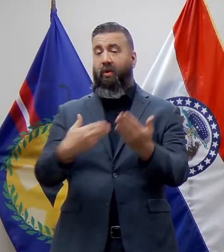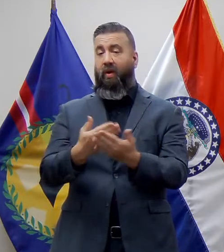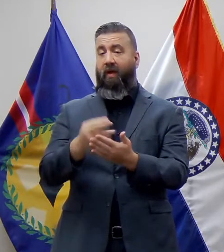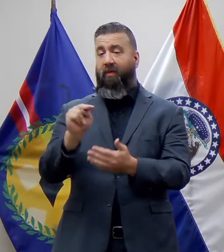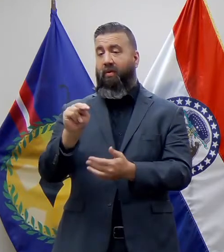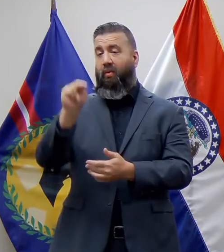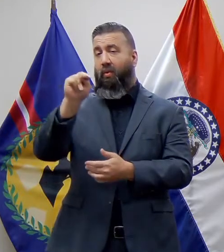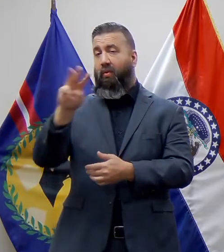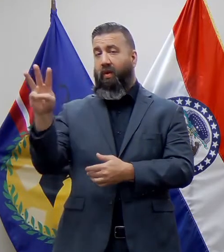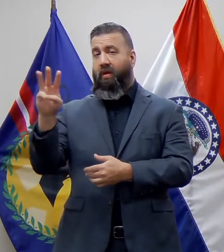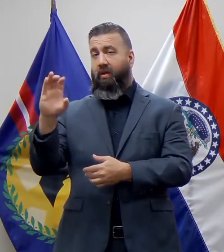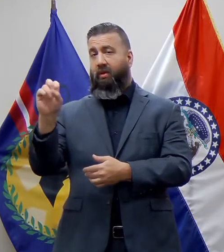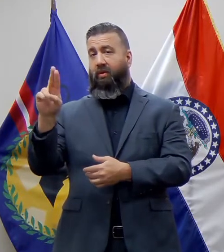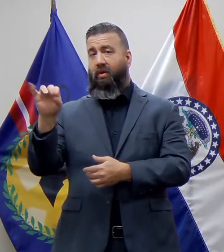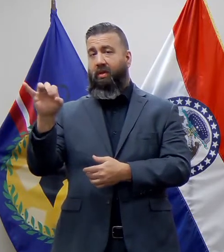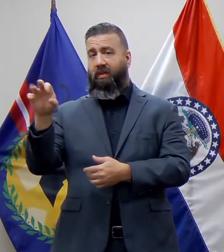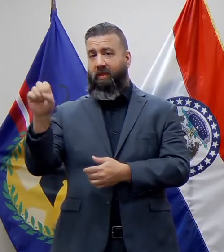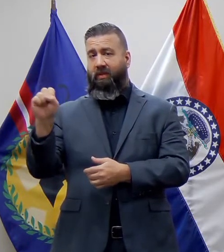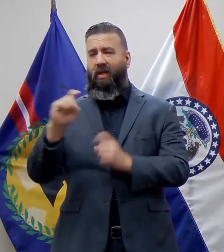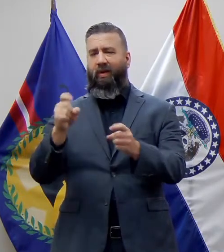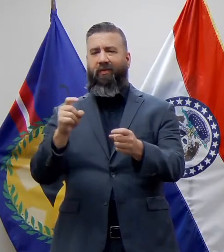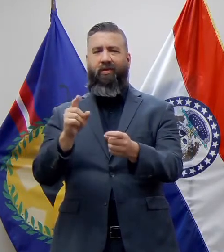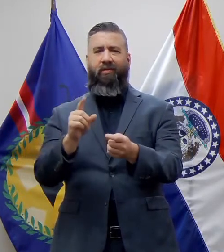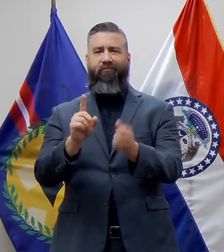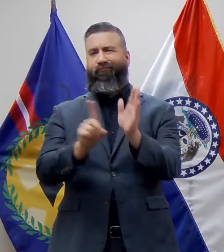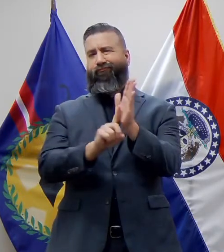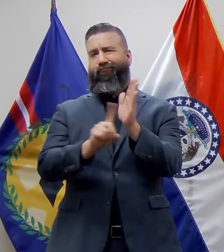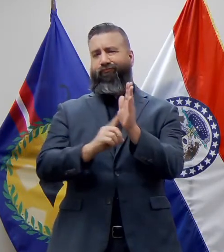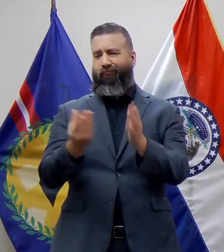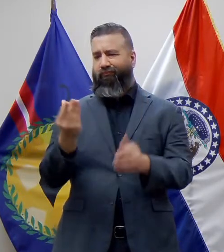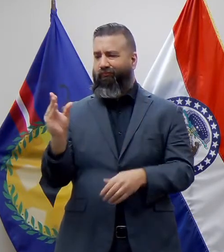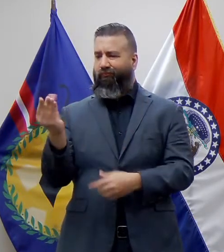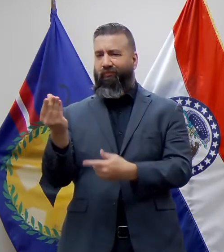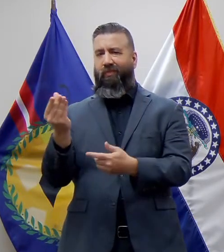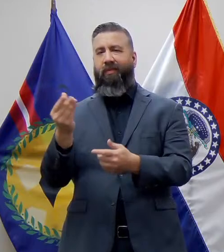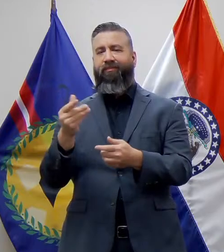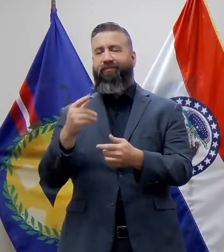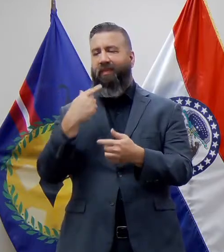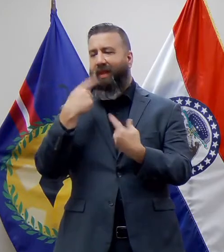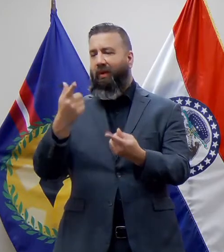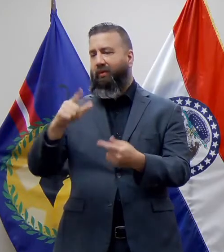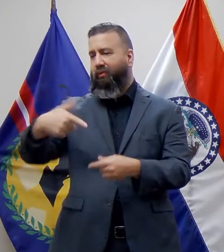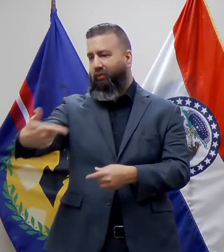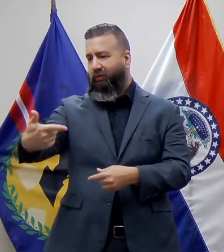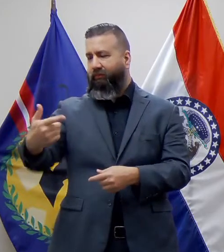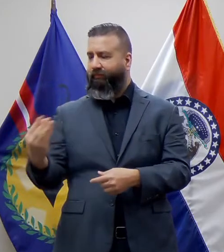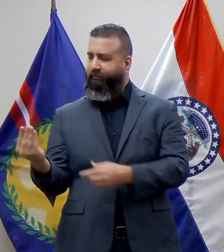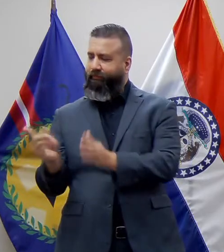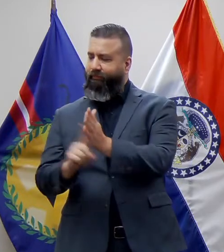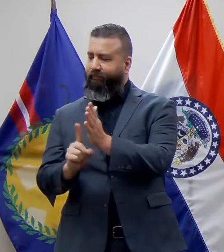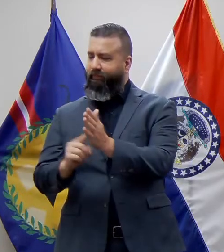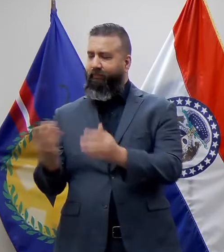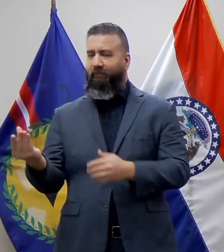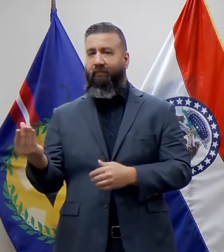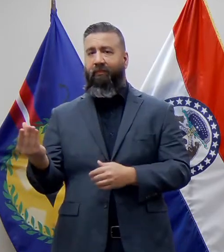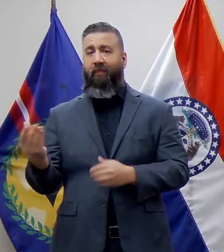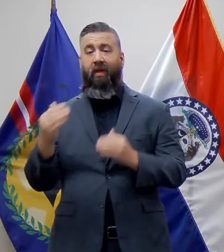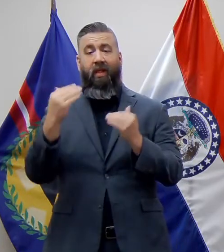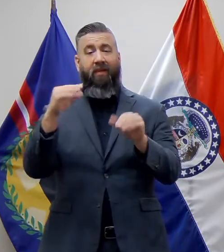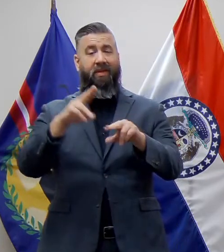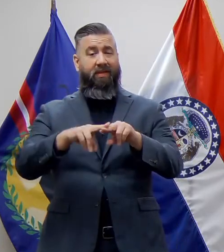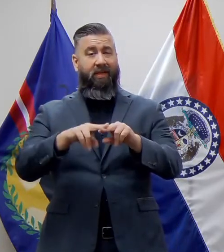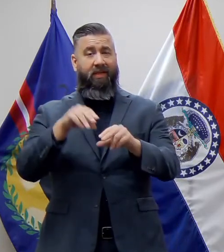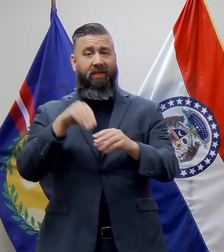walk-in only facility due to the larger space available. There will be limited seating inside, and if that's not available